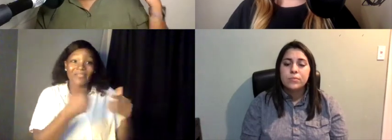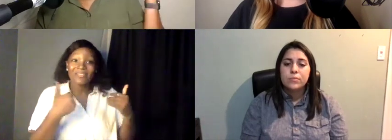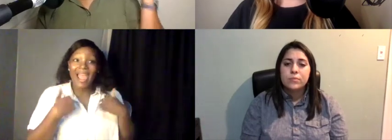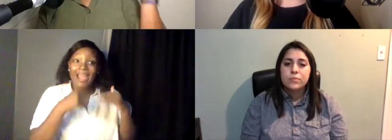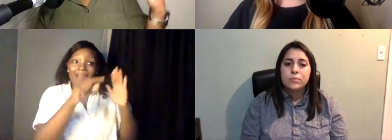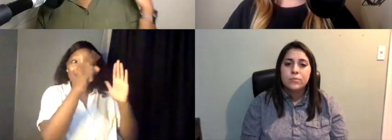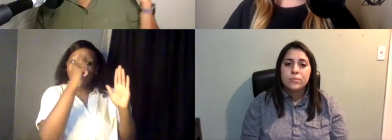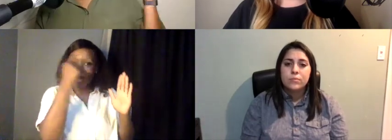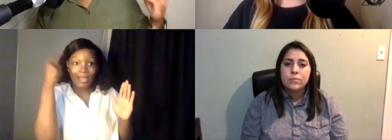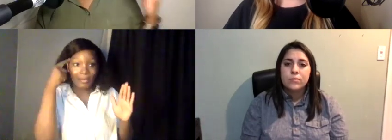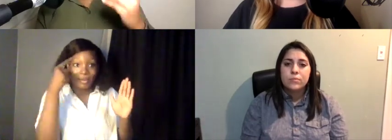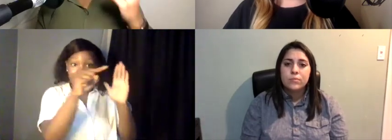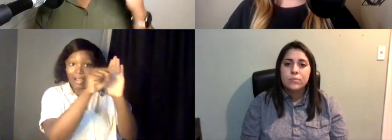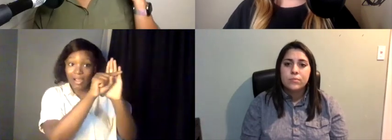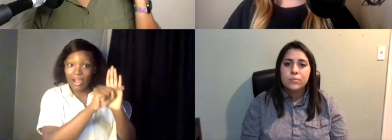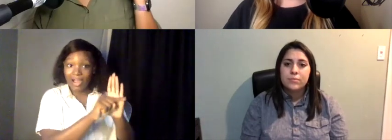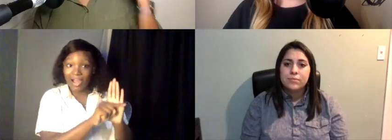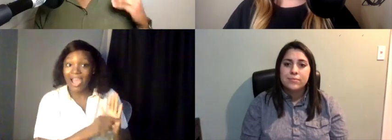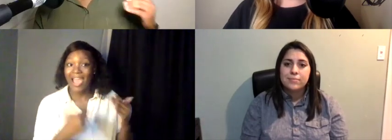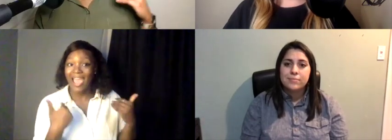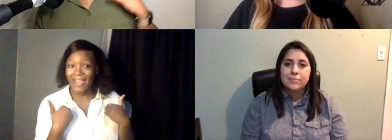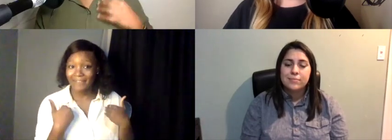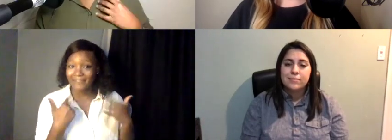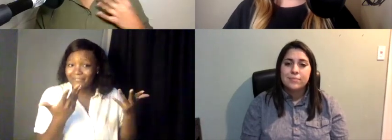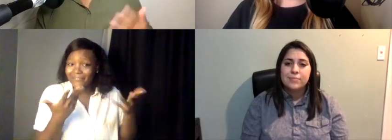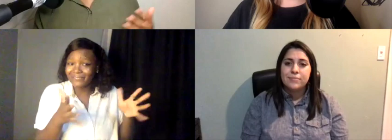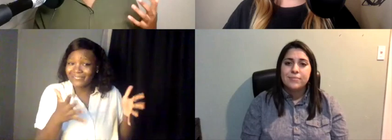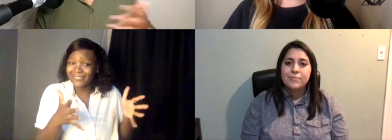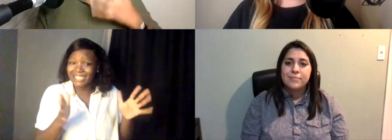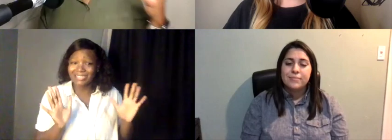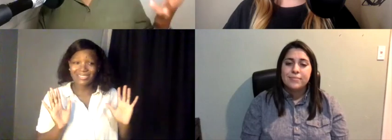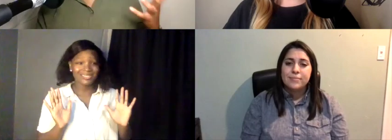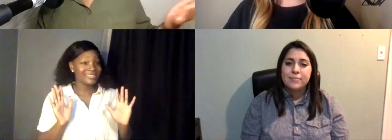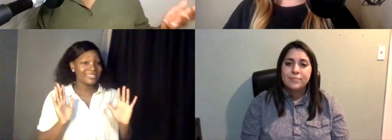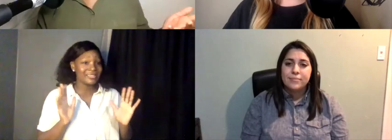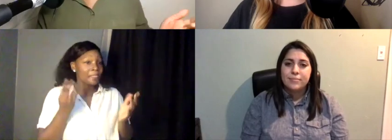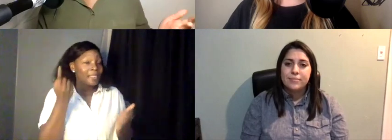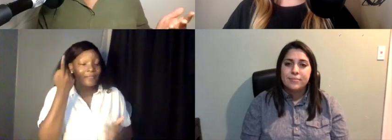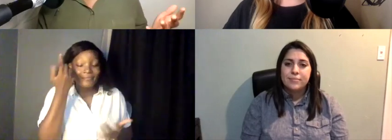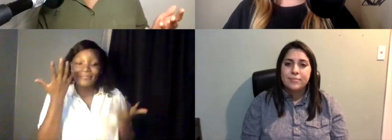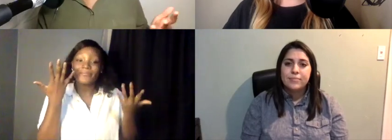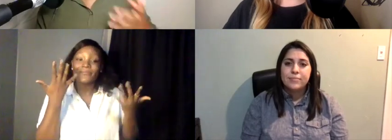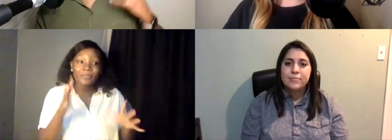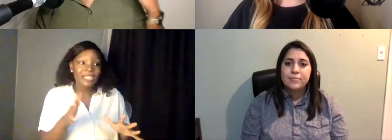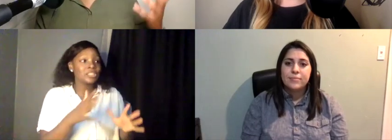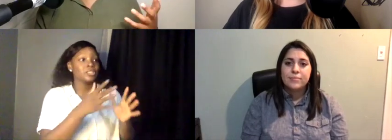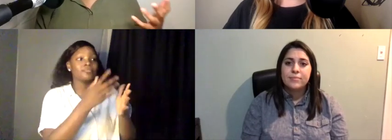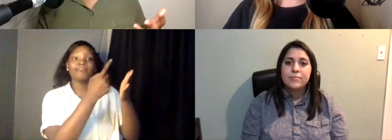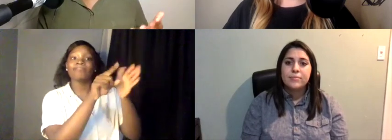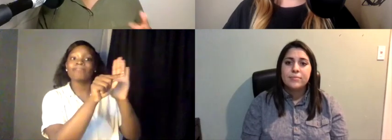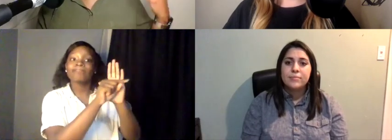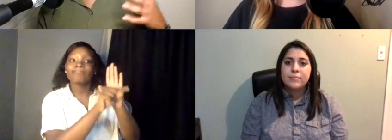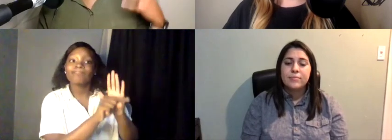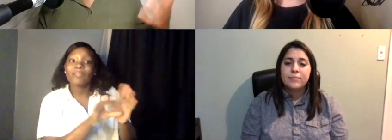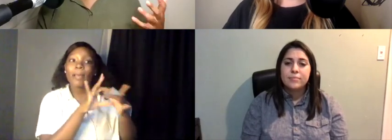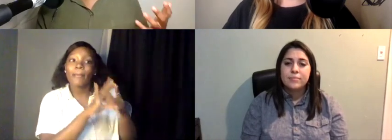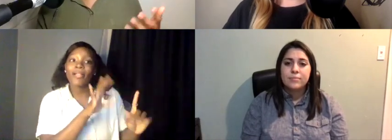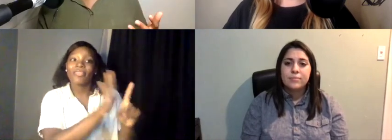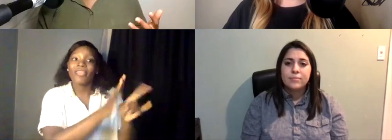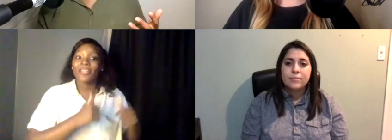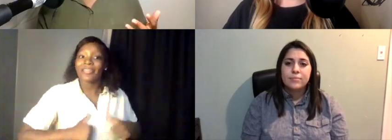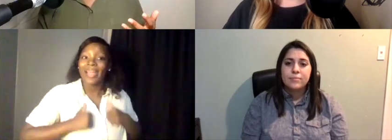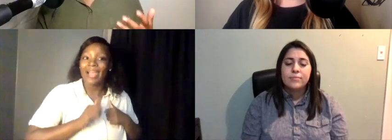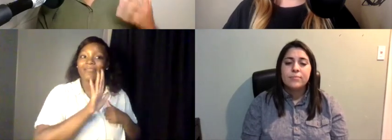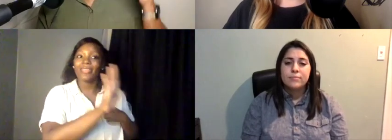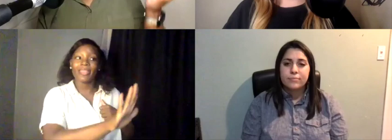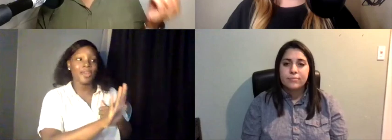negative perceptions of what they will be told if they outright, you know, share with people that they want to be some type of artist or something outside of the